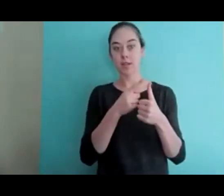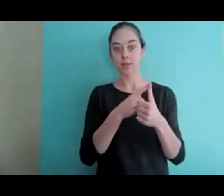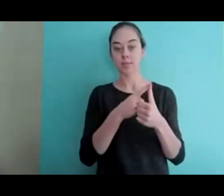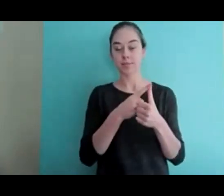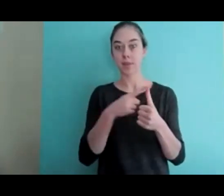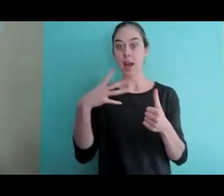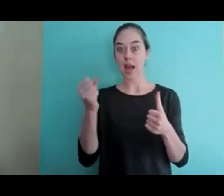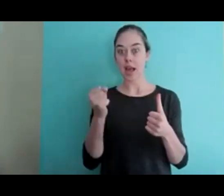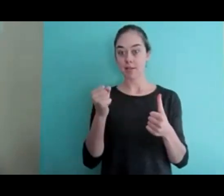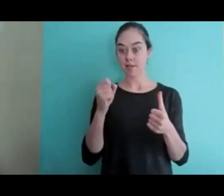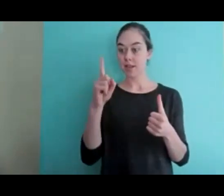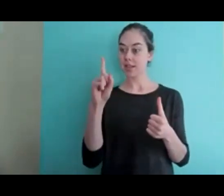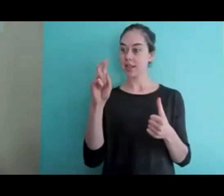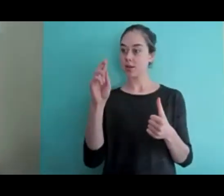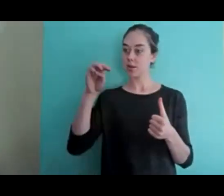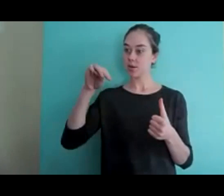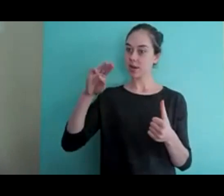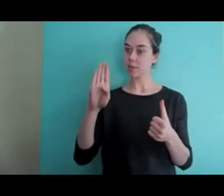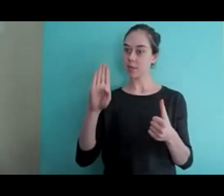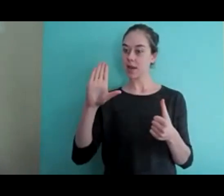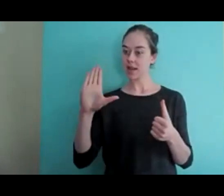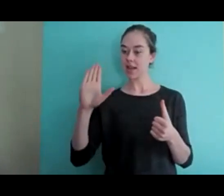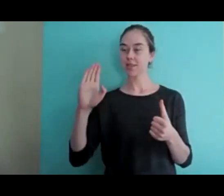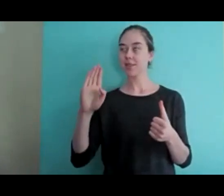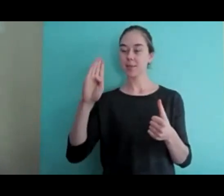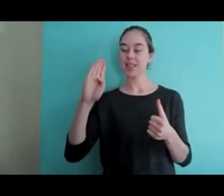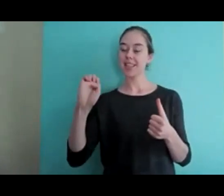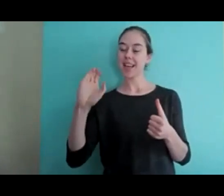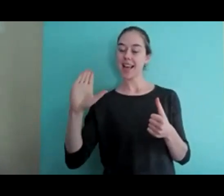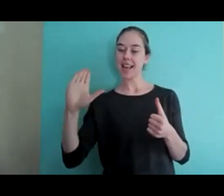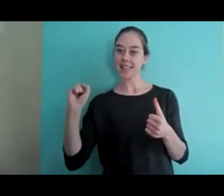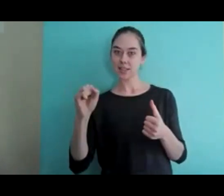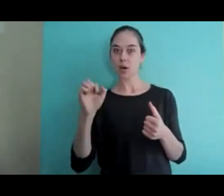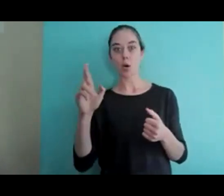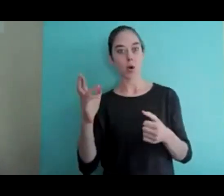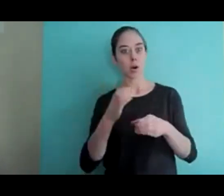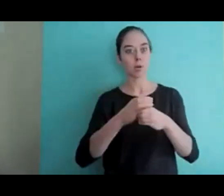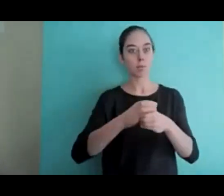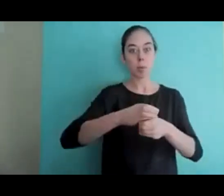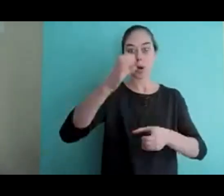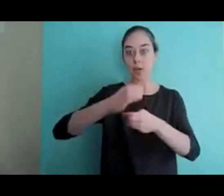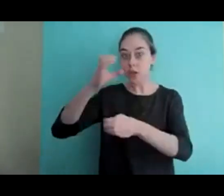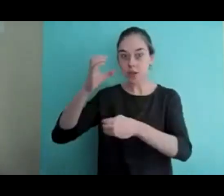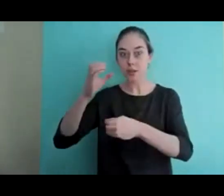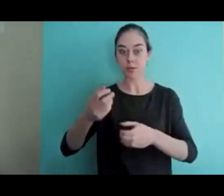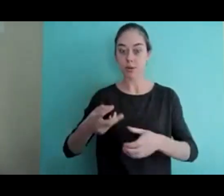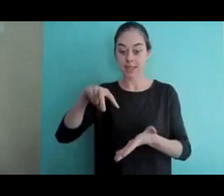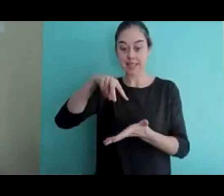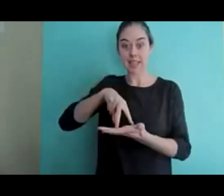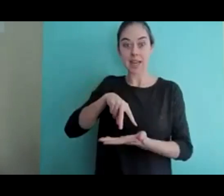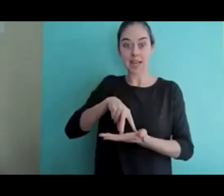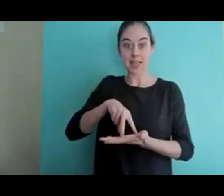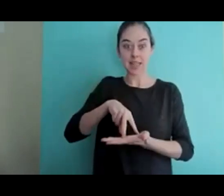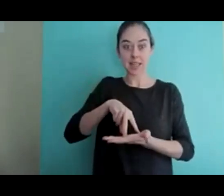your dumbbells or your water bottles or whatever you have, we're going to stand straight. We're going to point